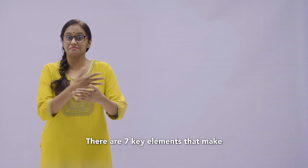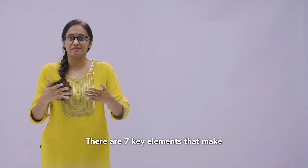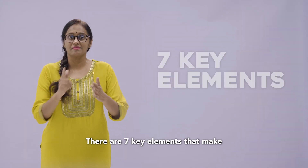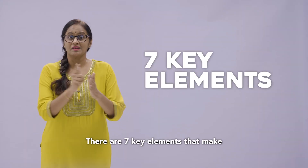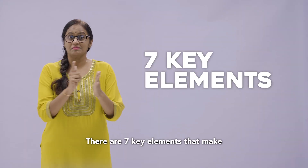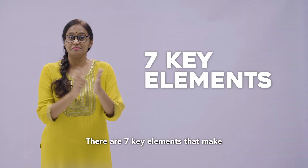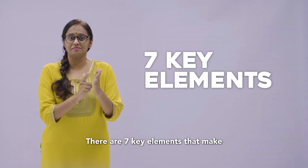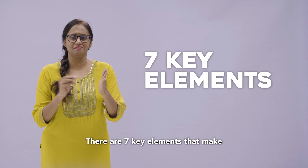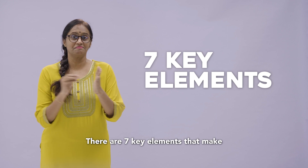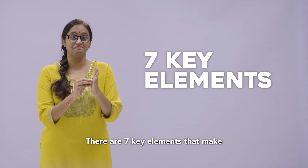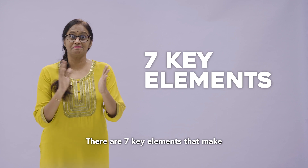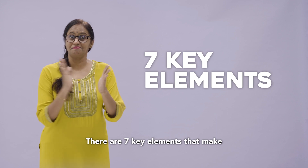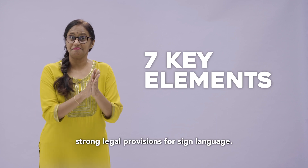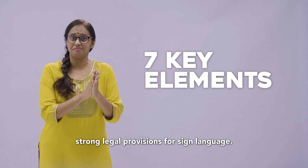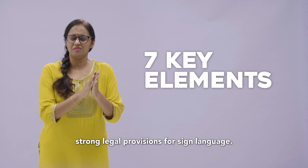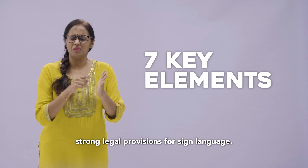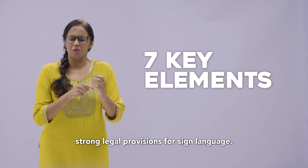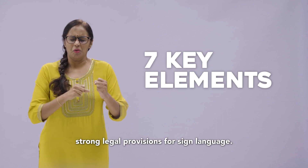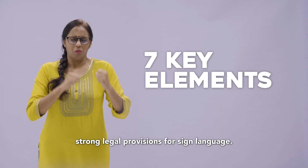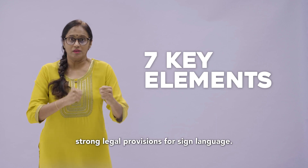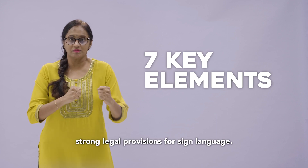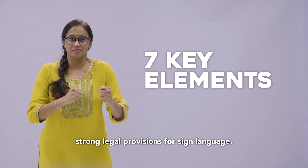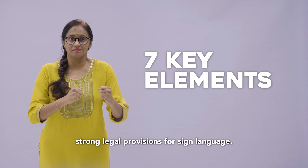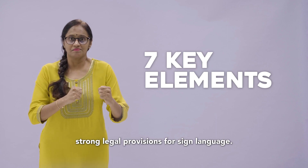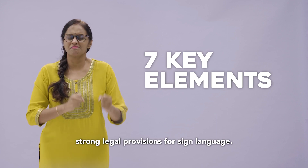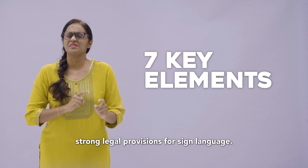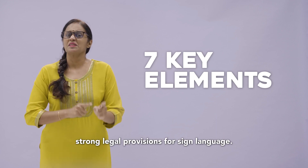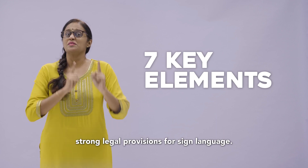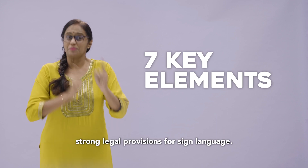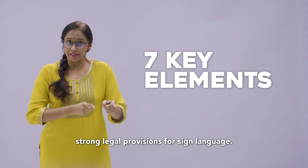key elements that make strong legal provisions for sign language.